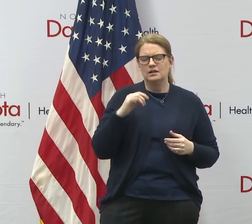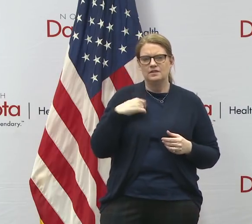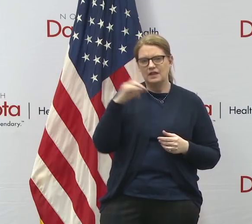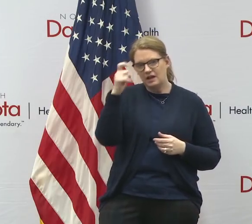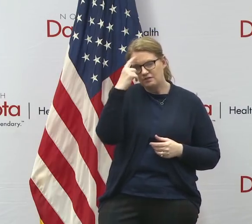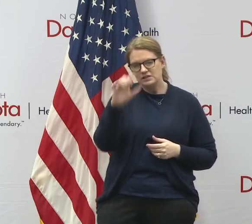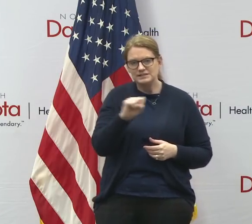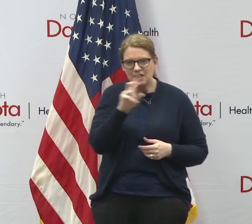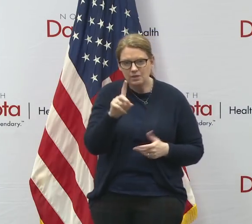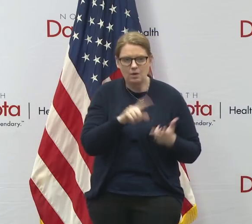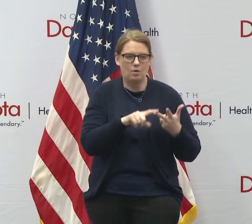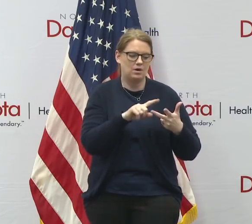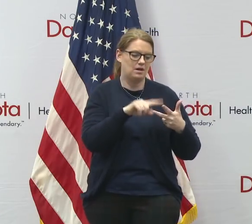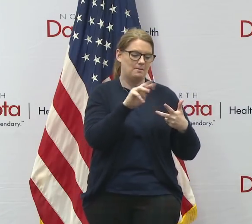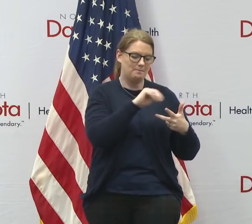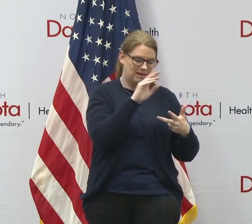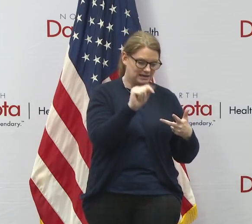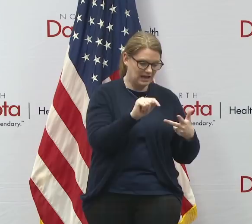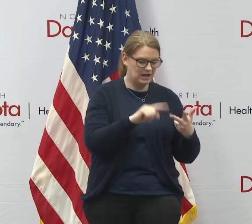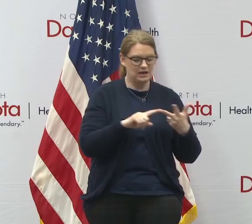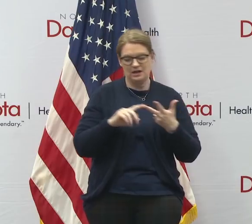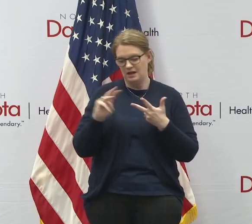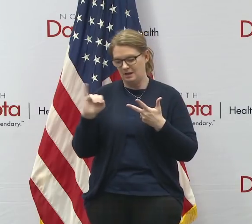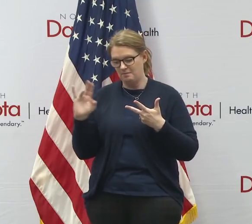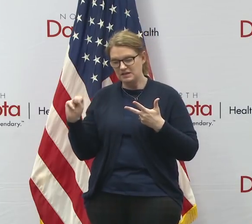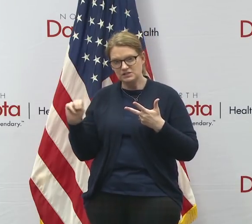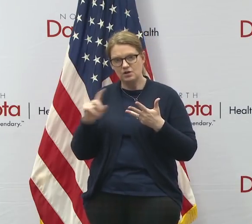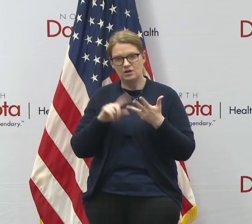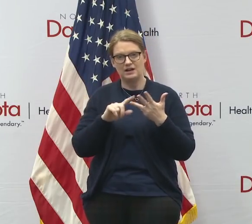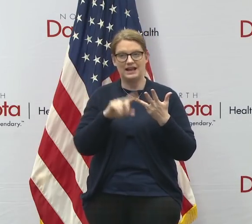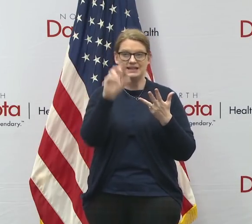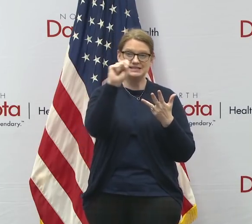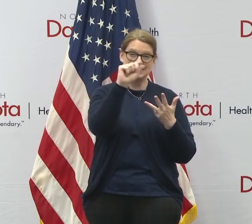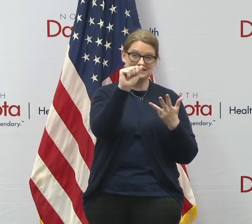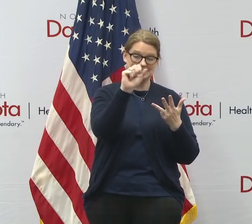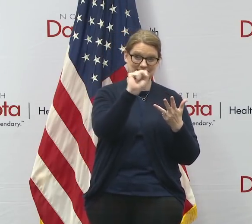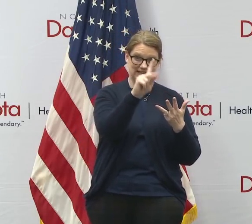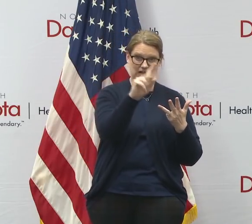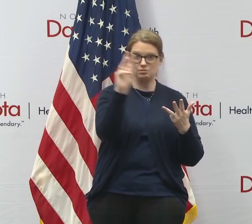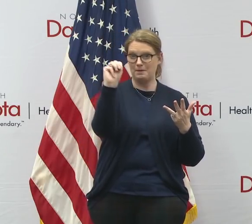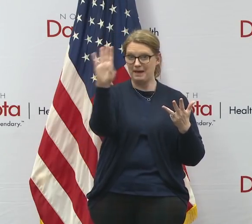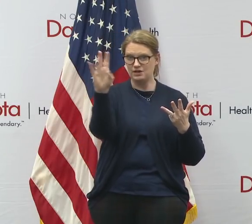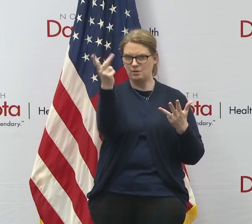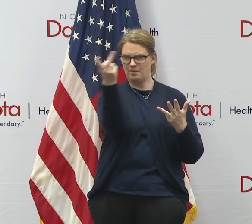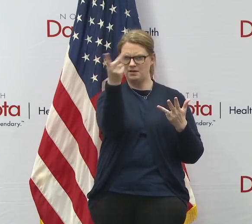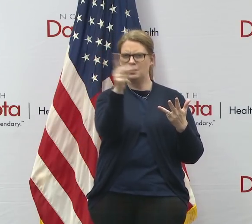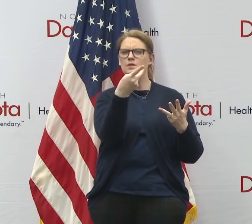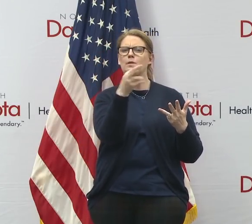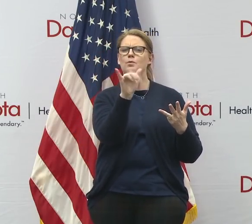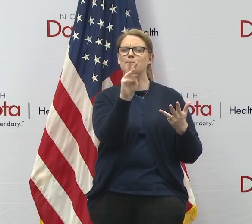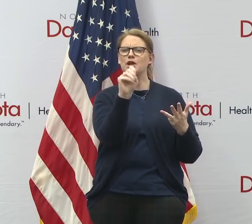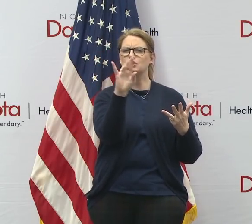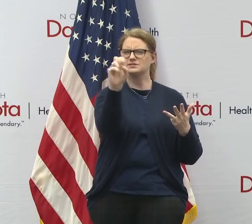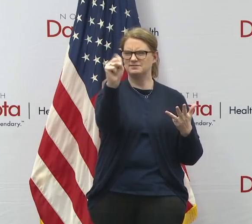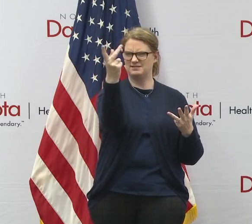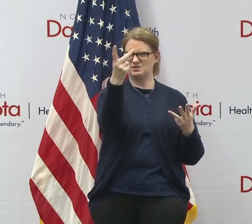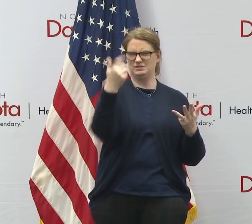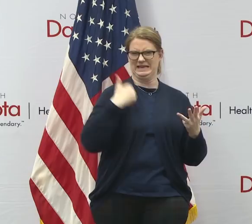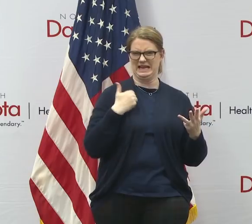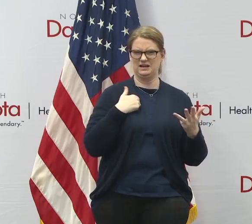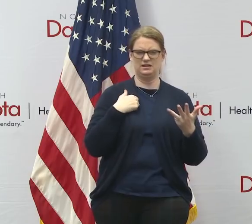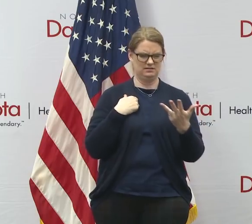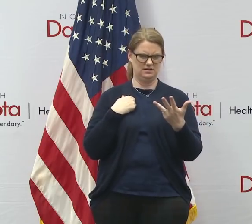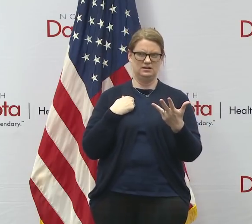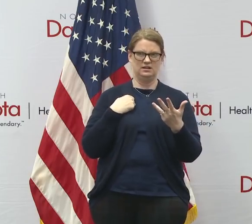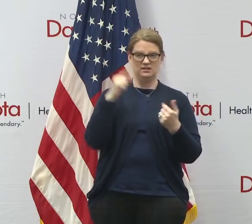South Dakota, Montana, Minnesota, and the premiers of Saskatchewan and Manitoba, because what we do affects our neighbors,